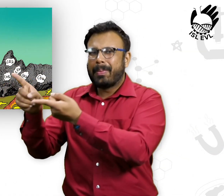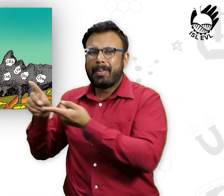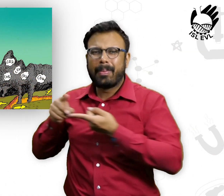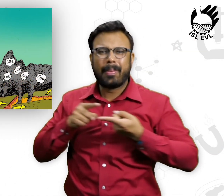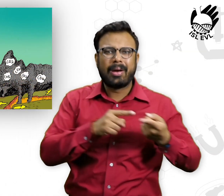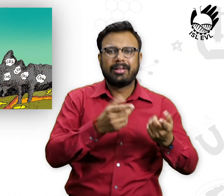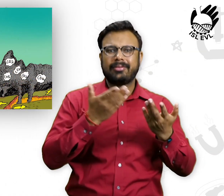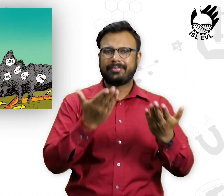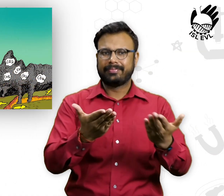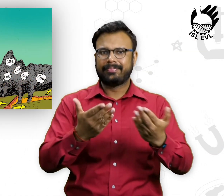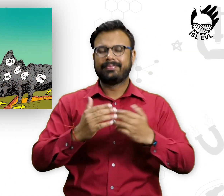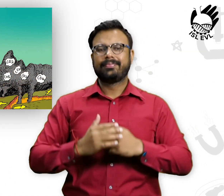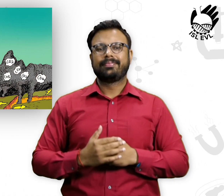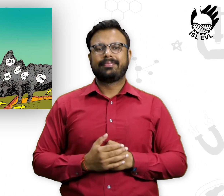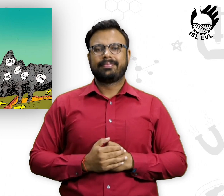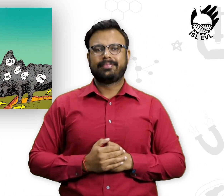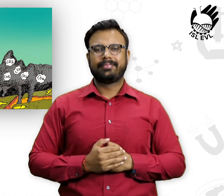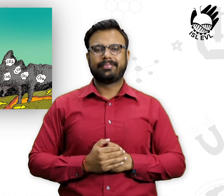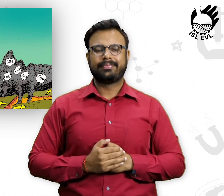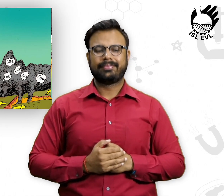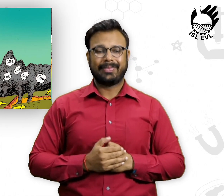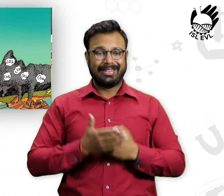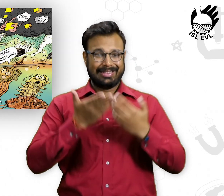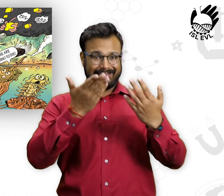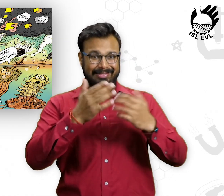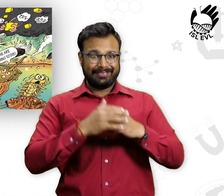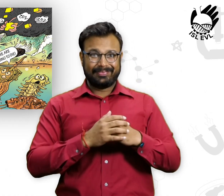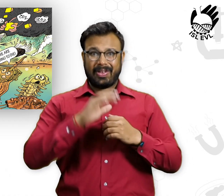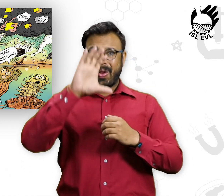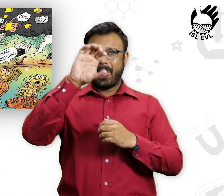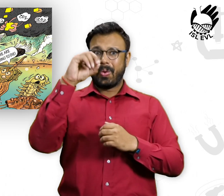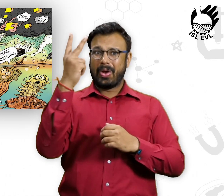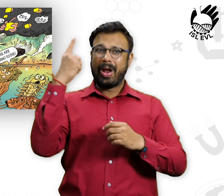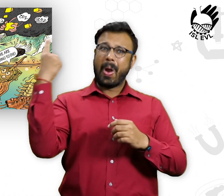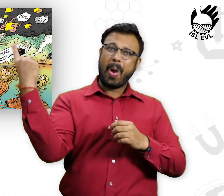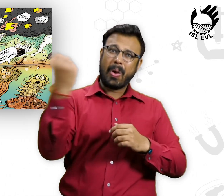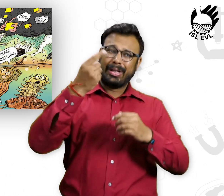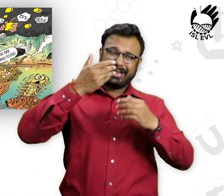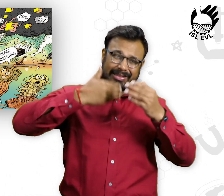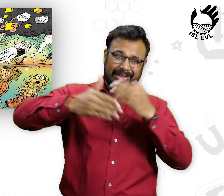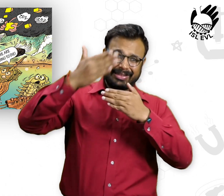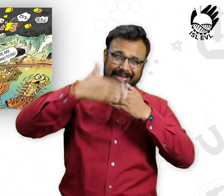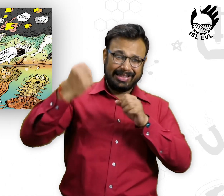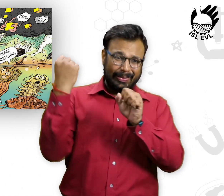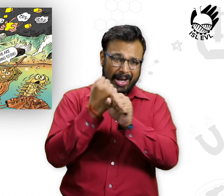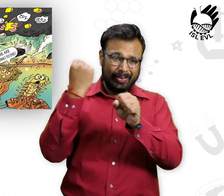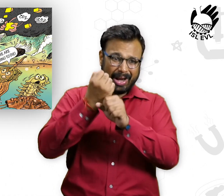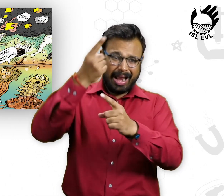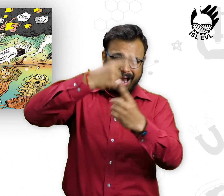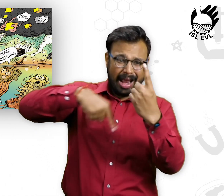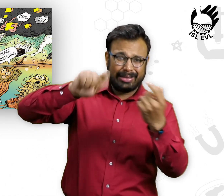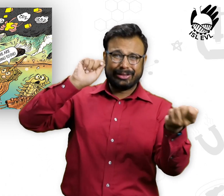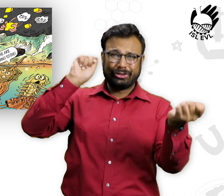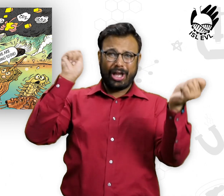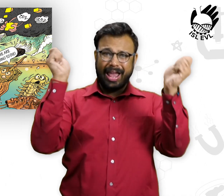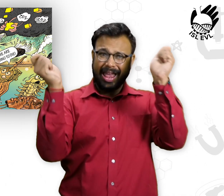Each time, this has led to climate change, drastically causing loss of many